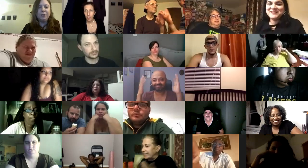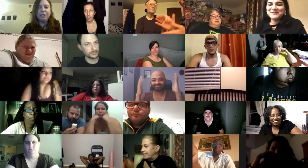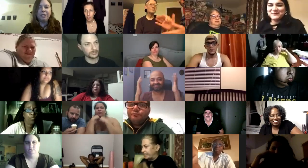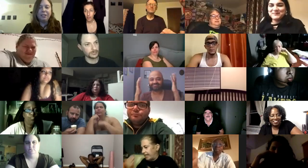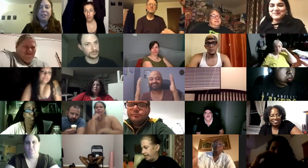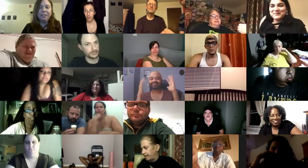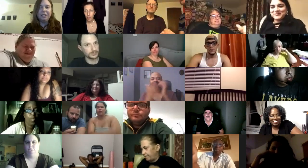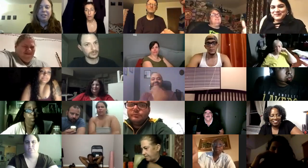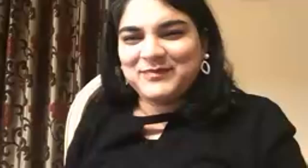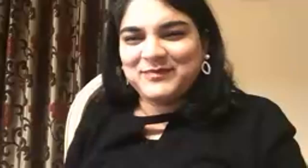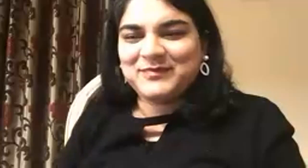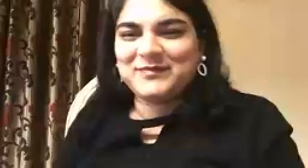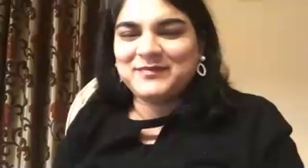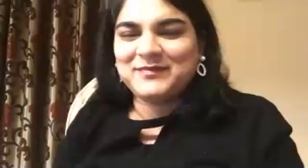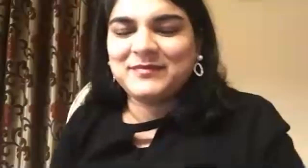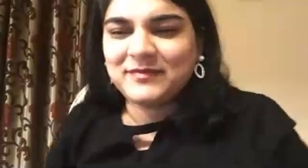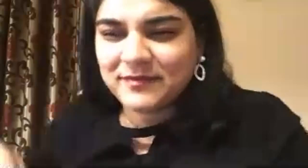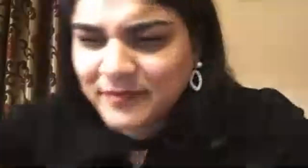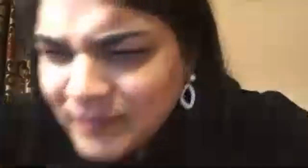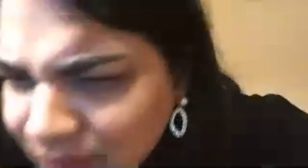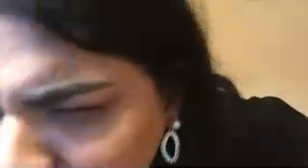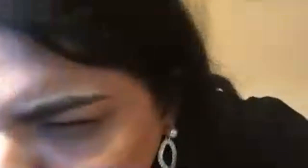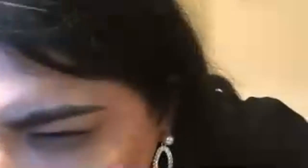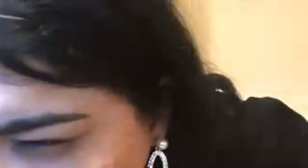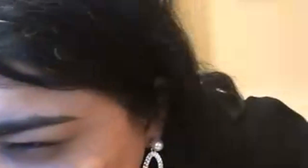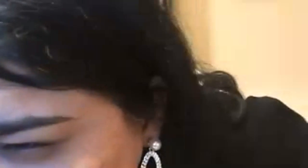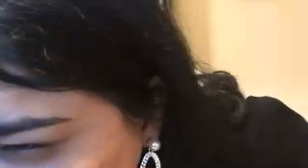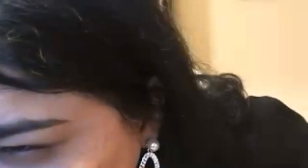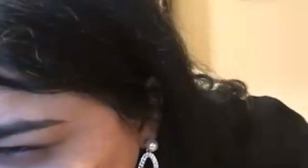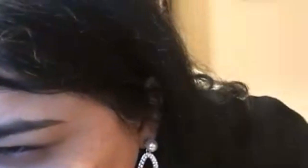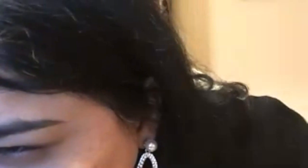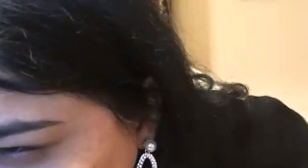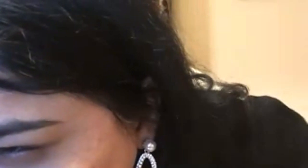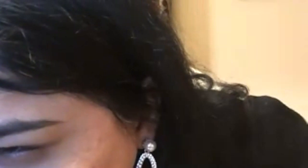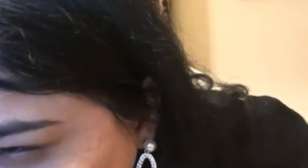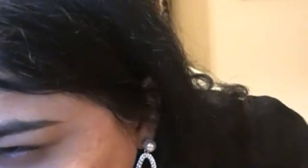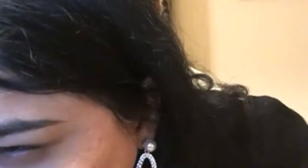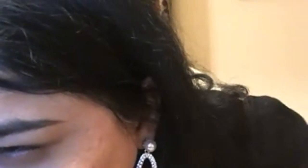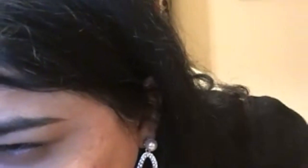To continue button. To activate say press the button. Enter. Zoom meeting.